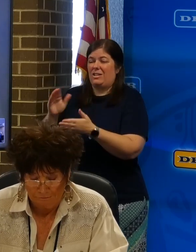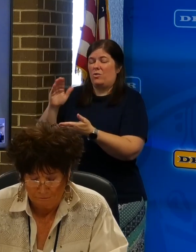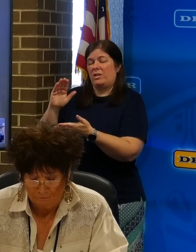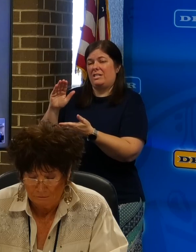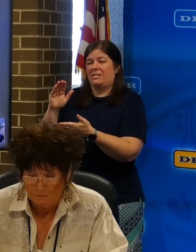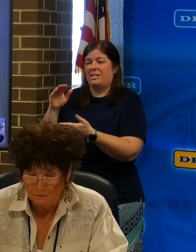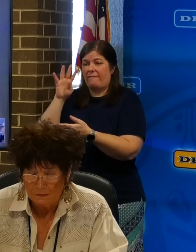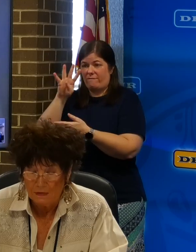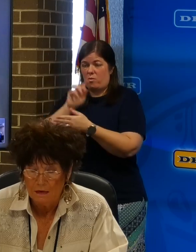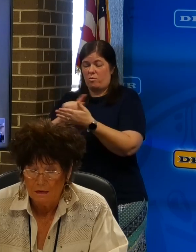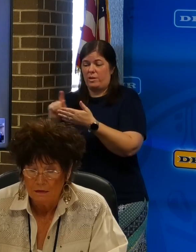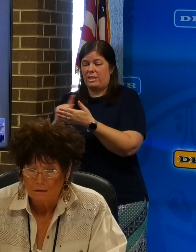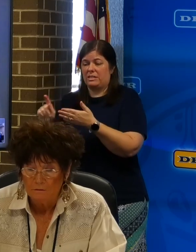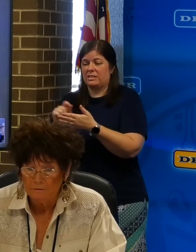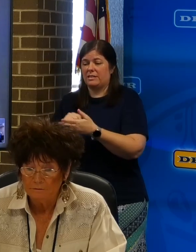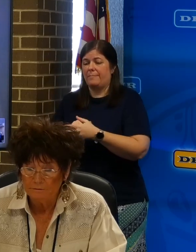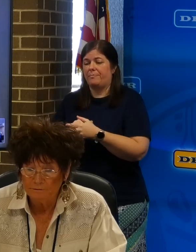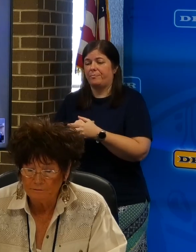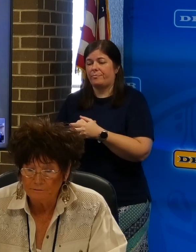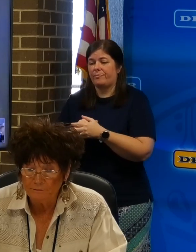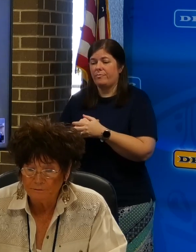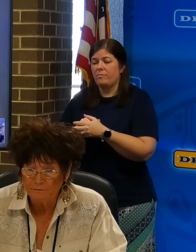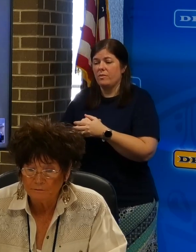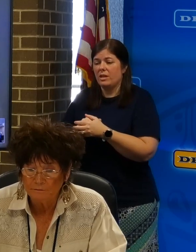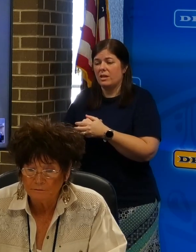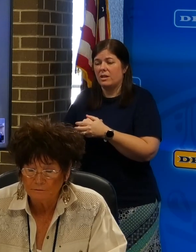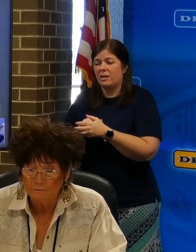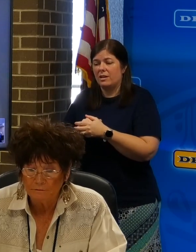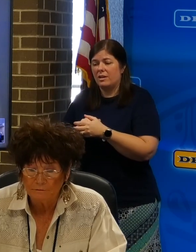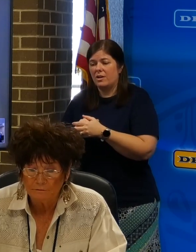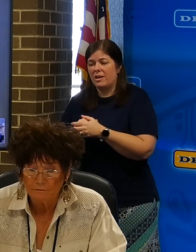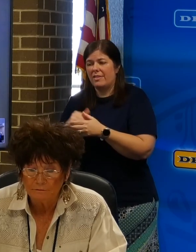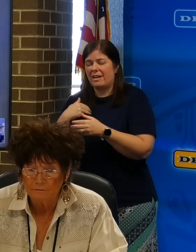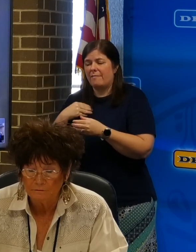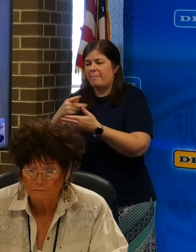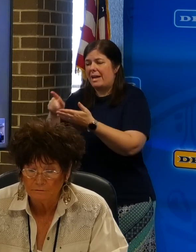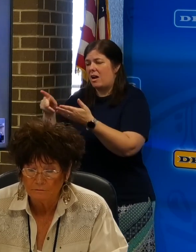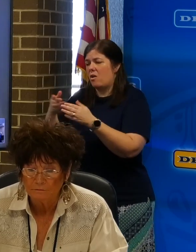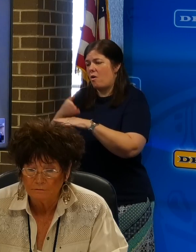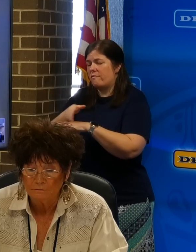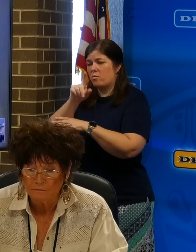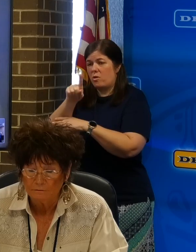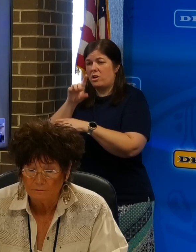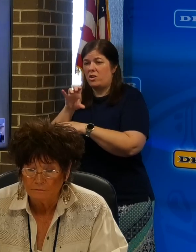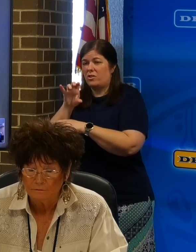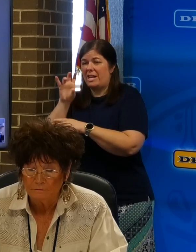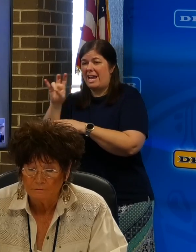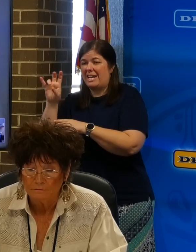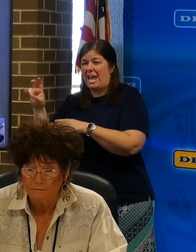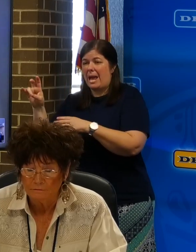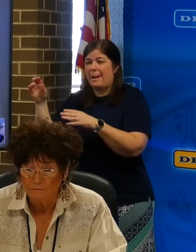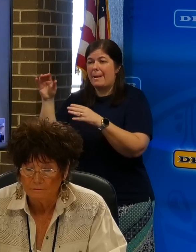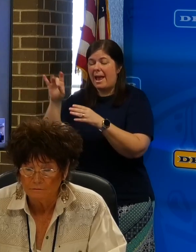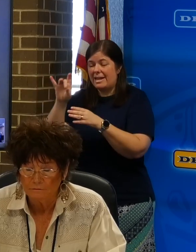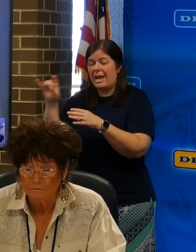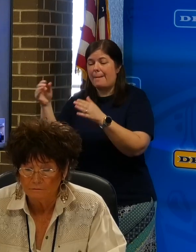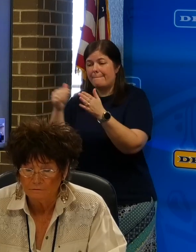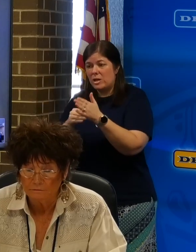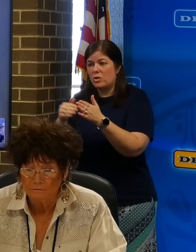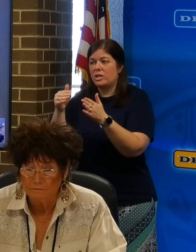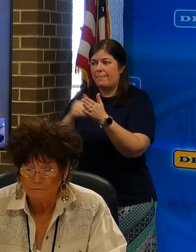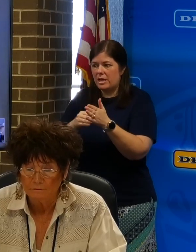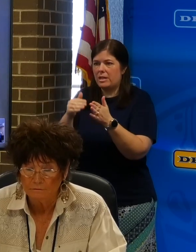weeks. Additionally, ADOL has paid out over $188 million in claims over the same